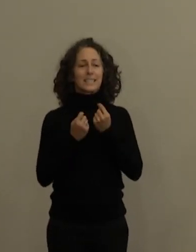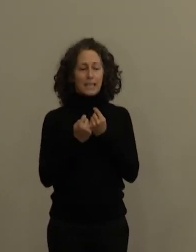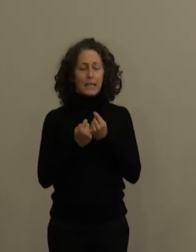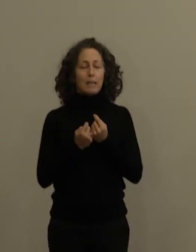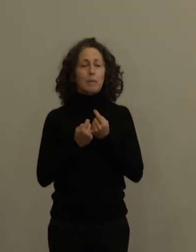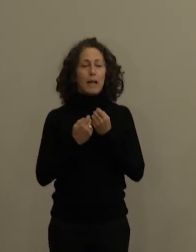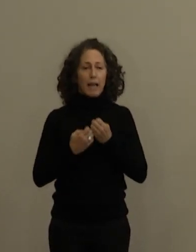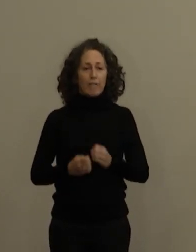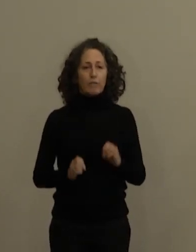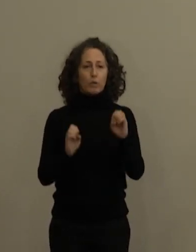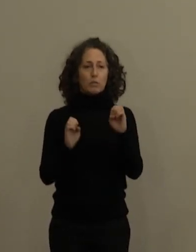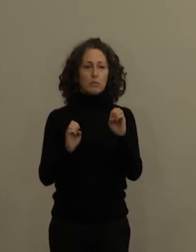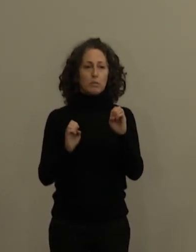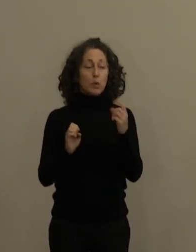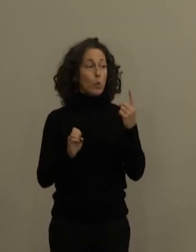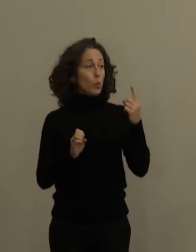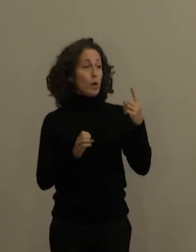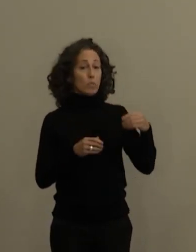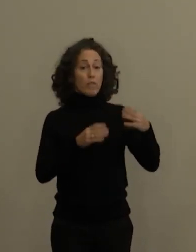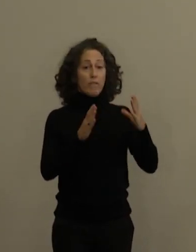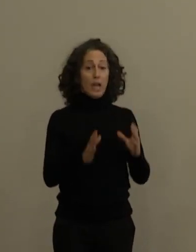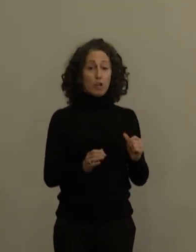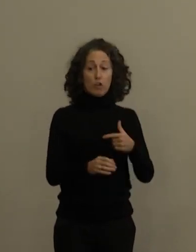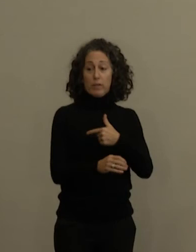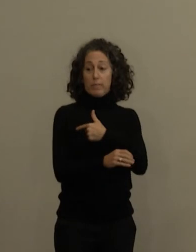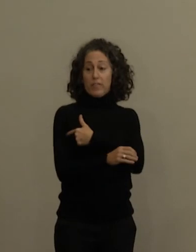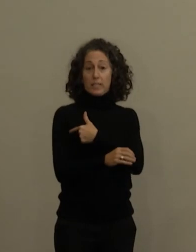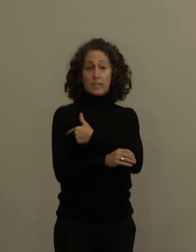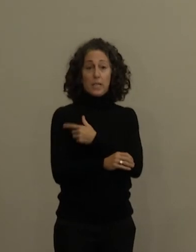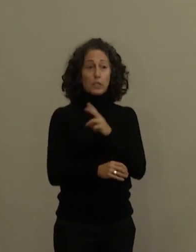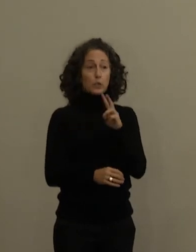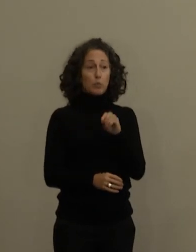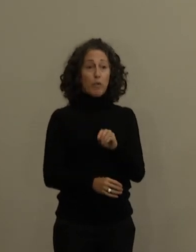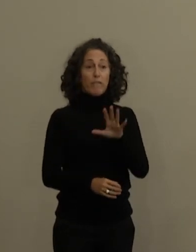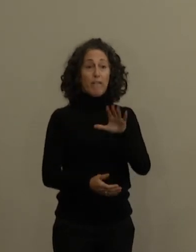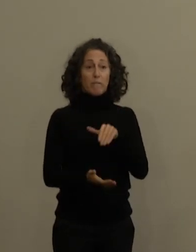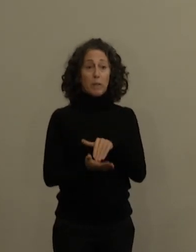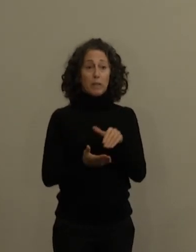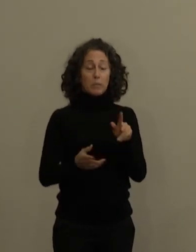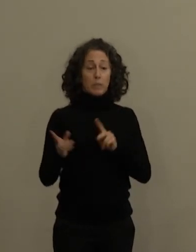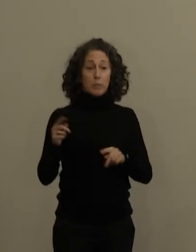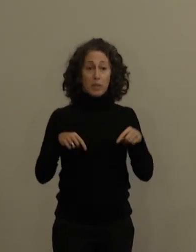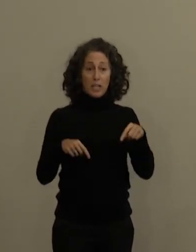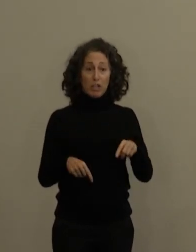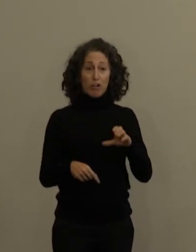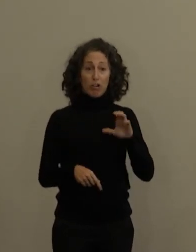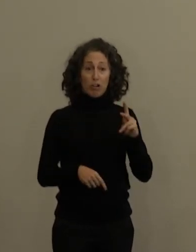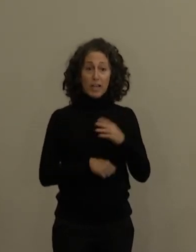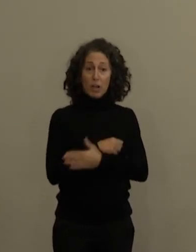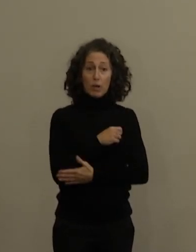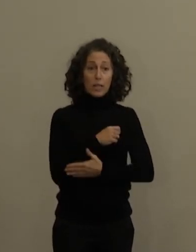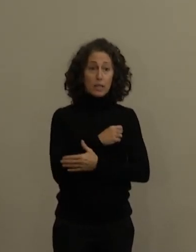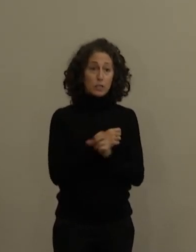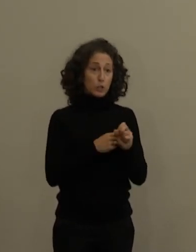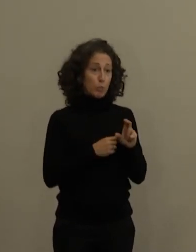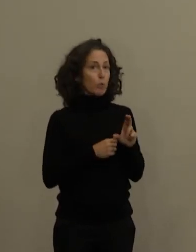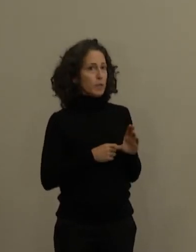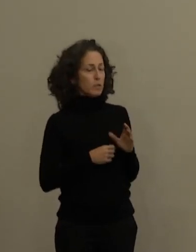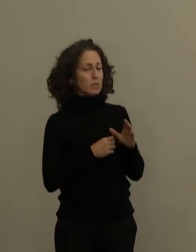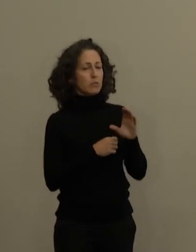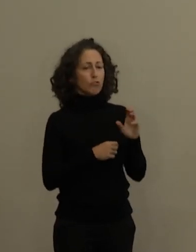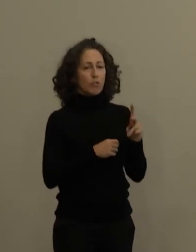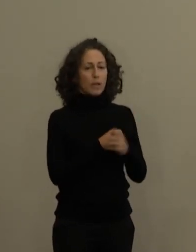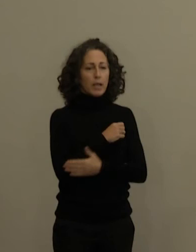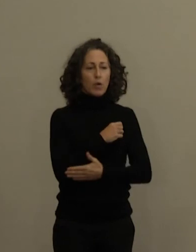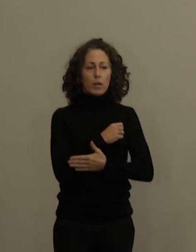one provider could vaccinate all 2.5 million residents in suburban Cook County. So yes, we will be looking